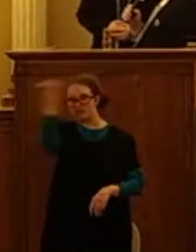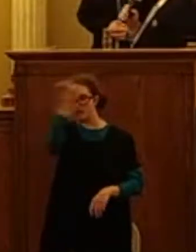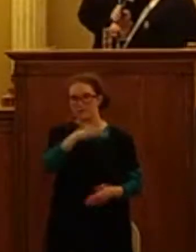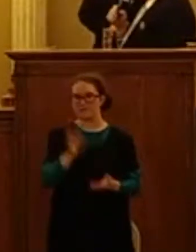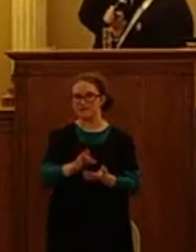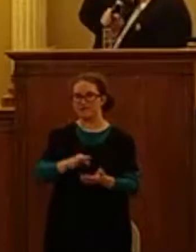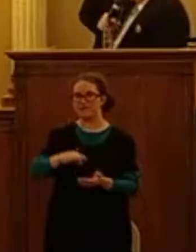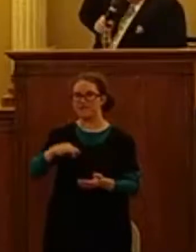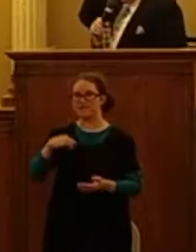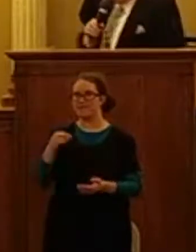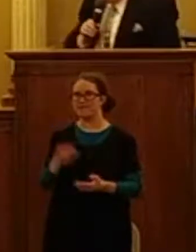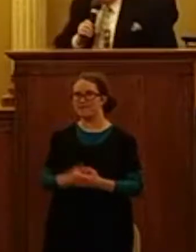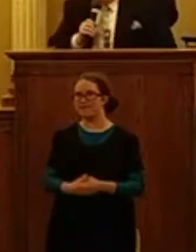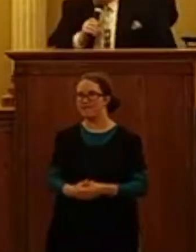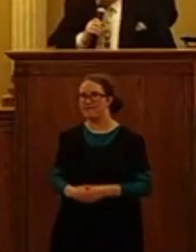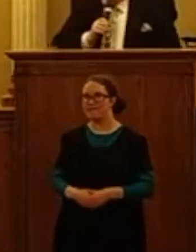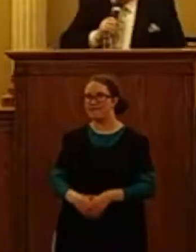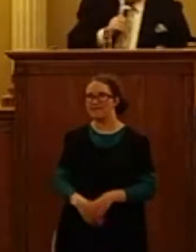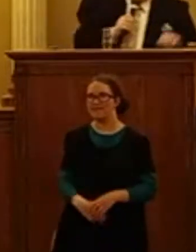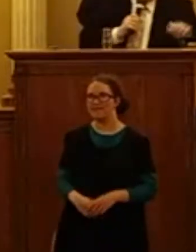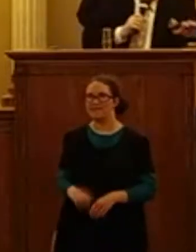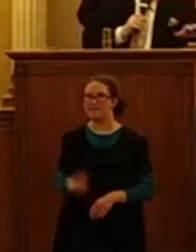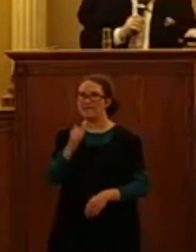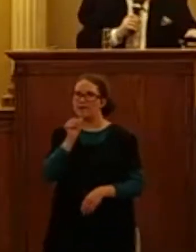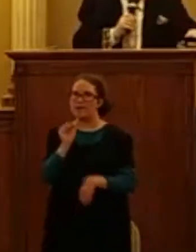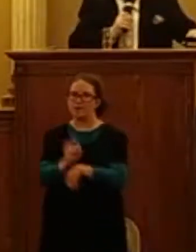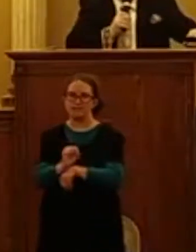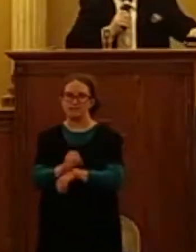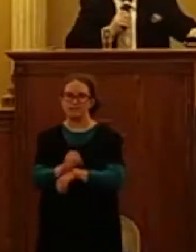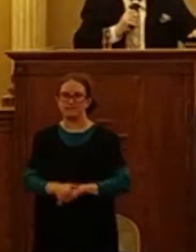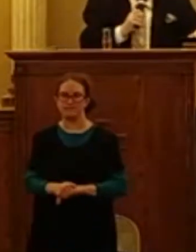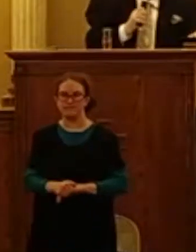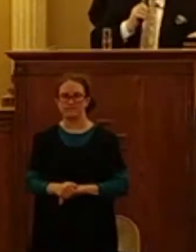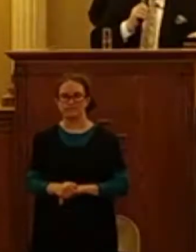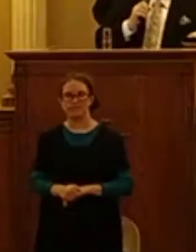always trying to line me out, but it don't work.